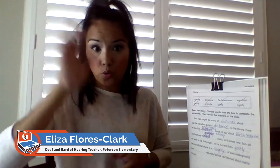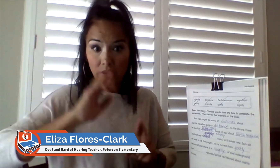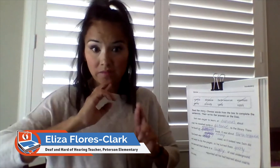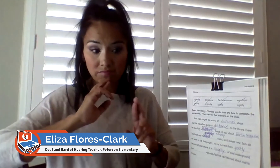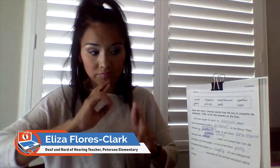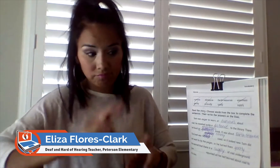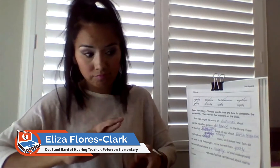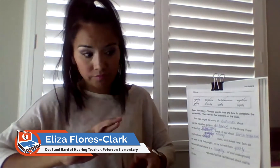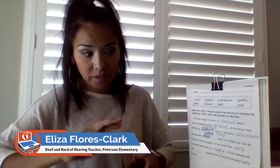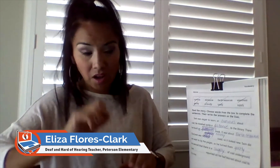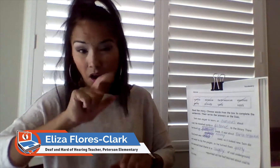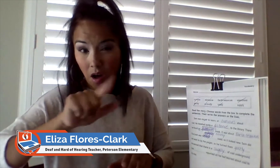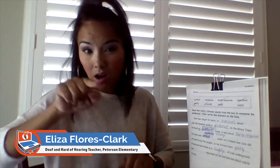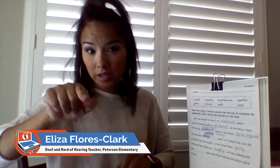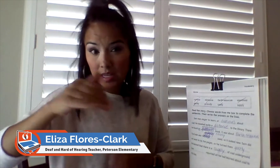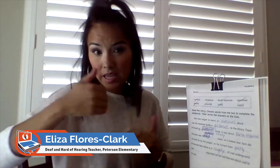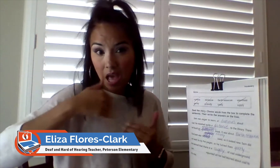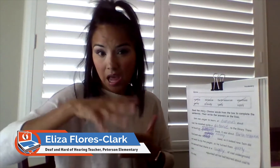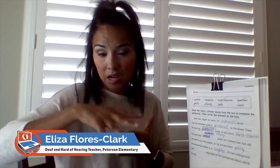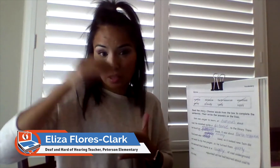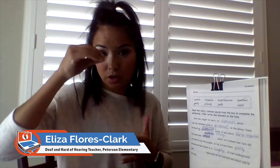reported all he had learned